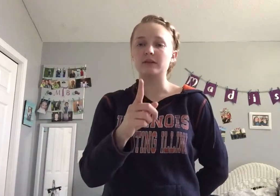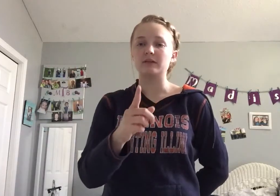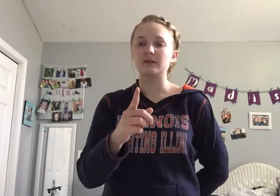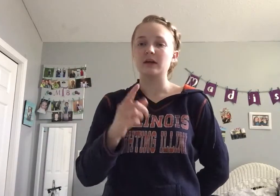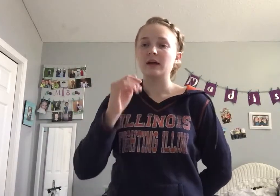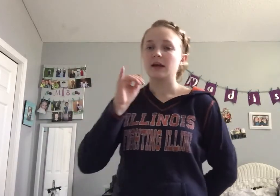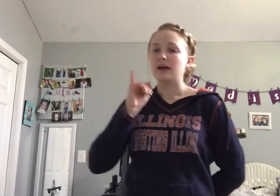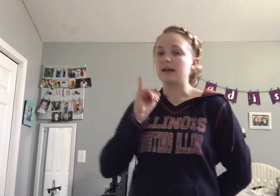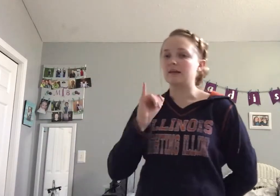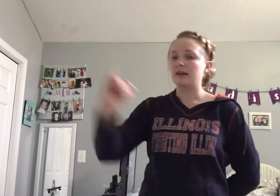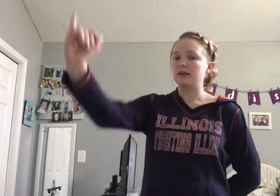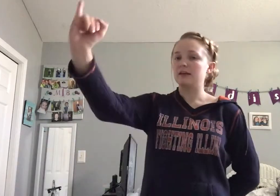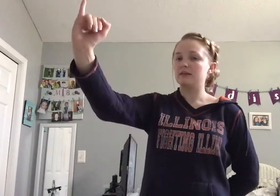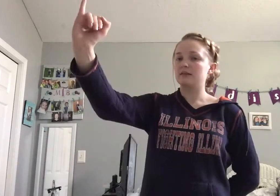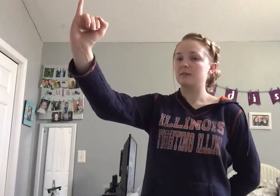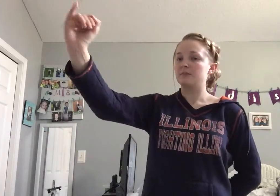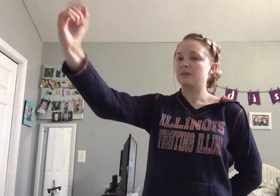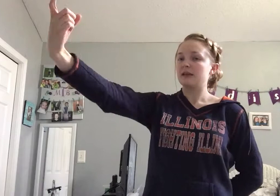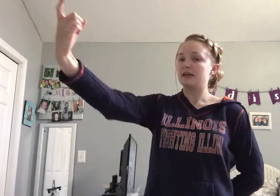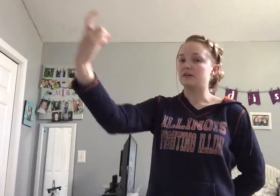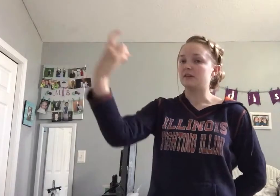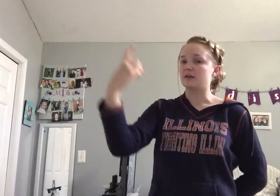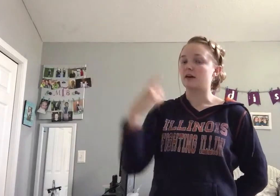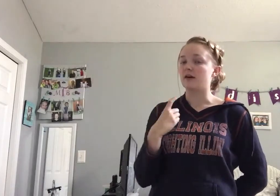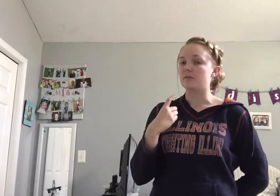was, and is to come,